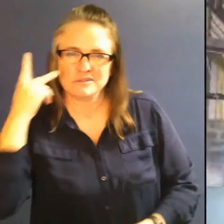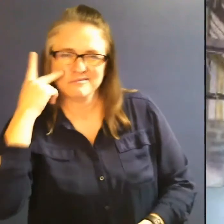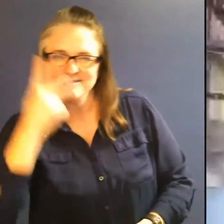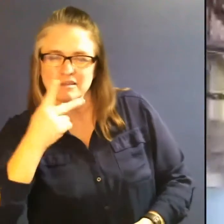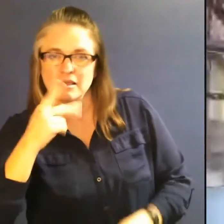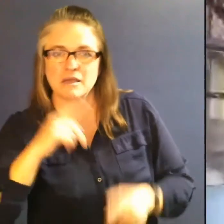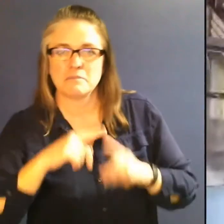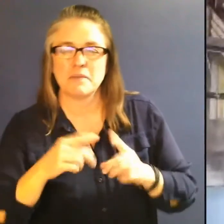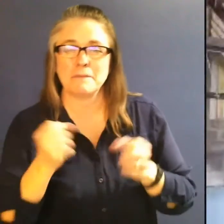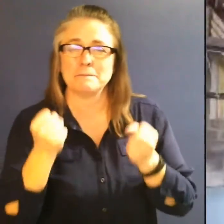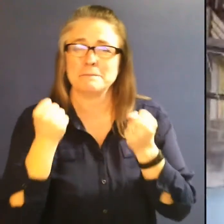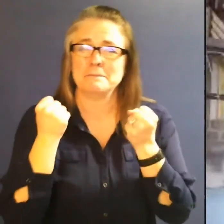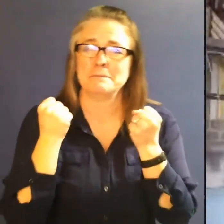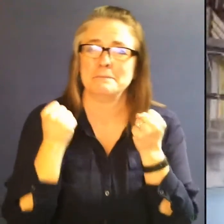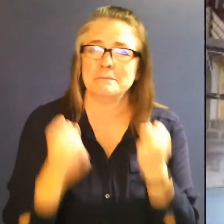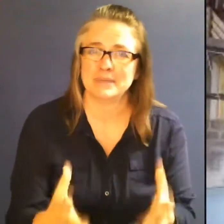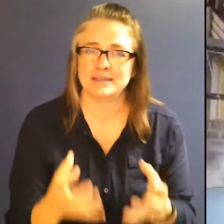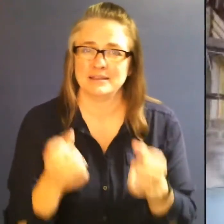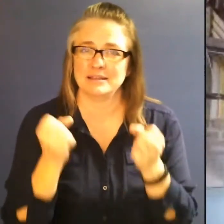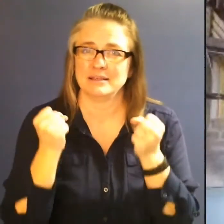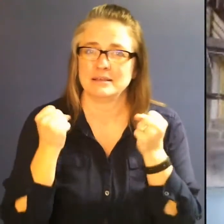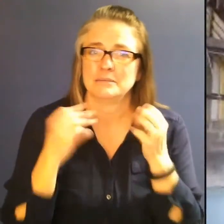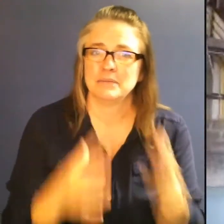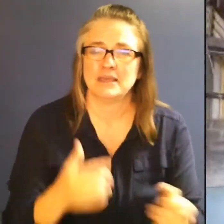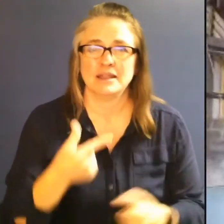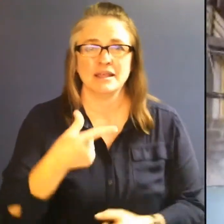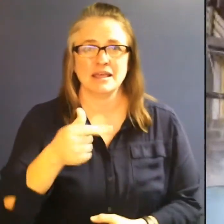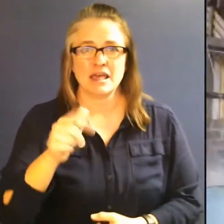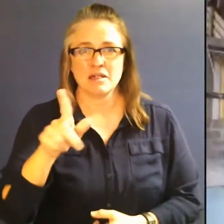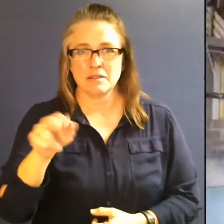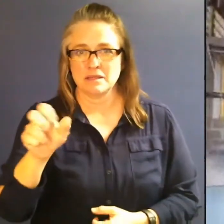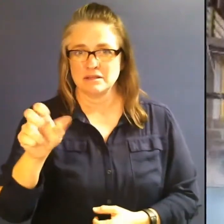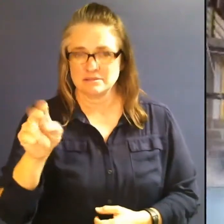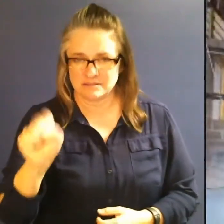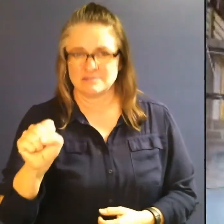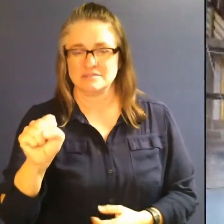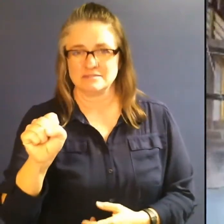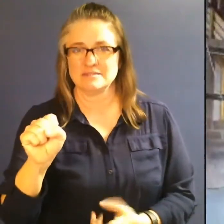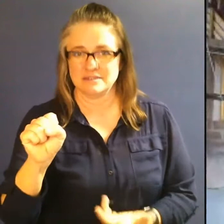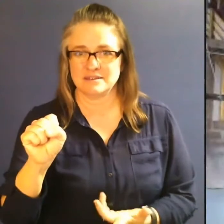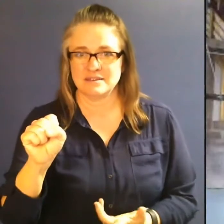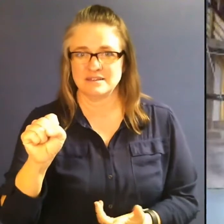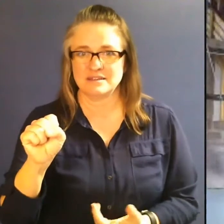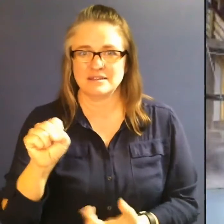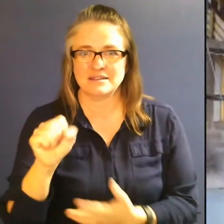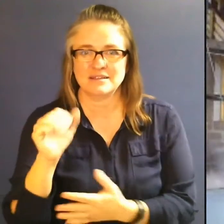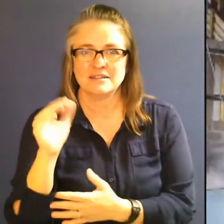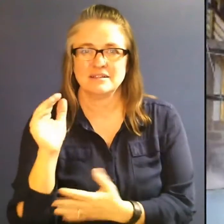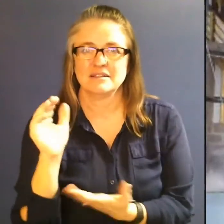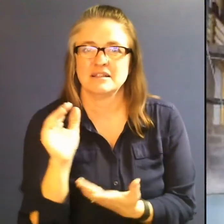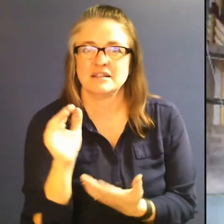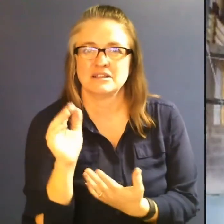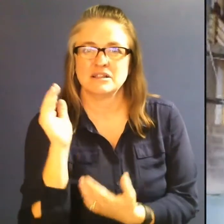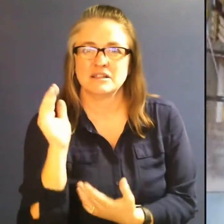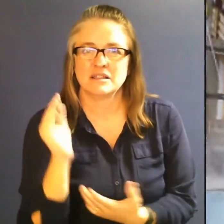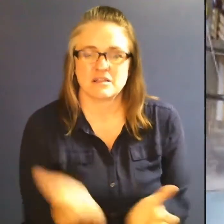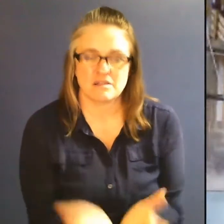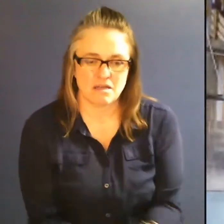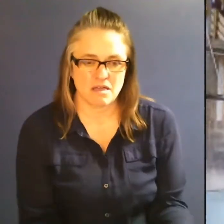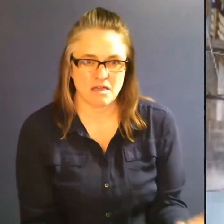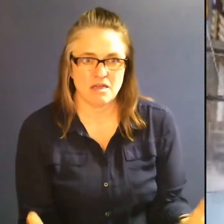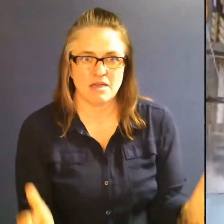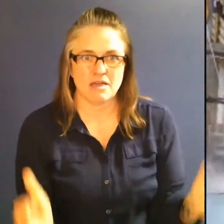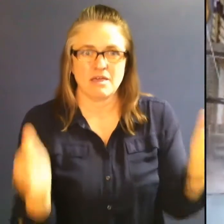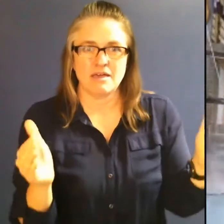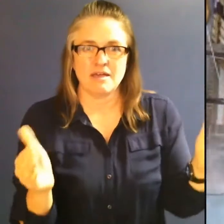hundred gallons out here, out this window, in big stock tanks, like the animals drink out of, but they're clean. They're just for